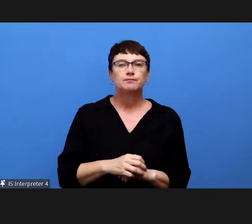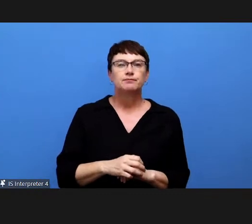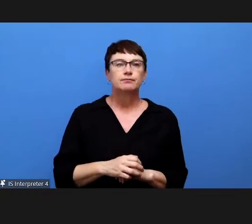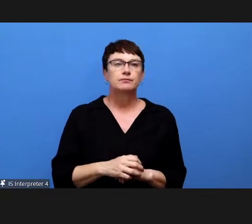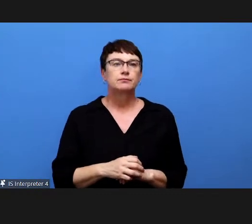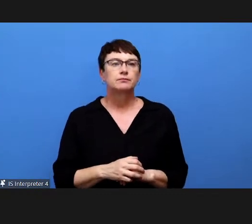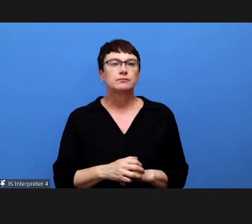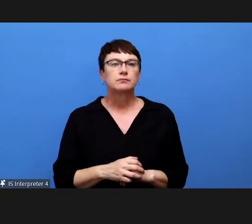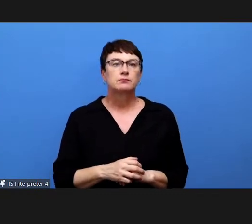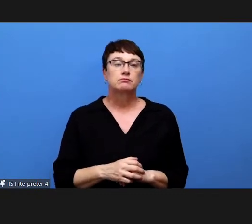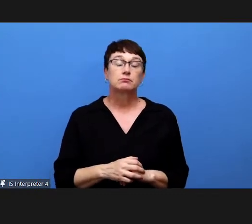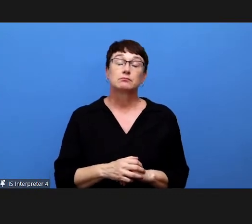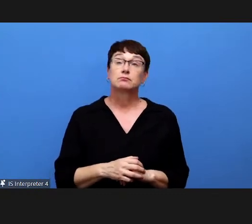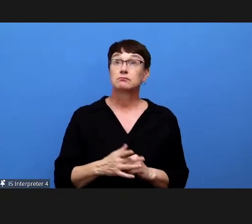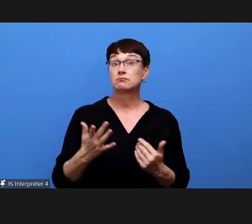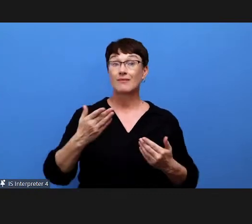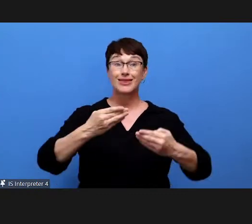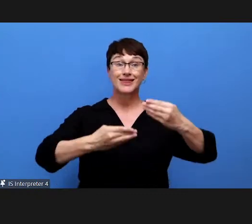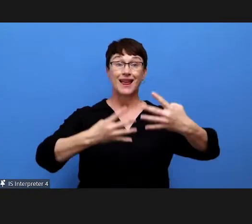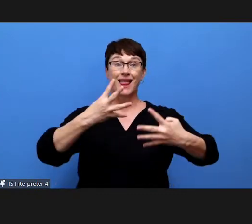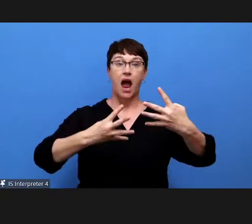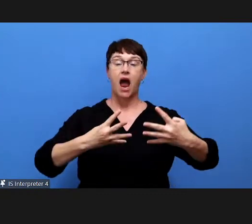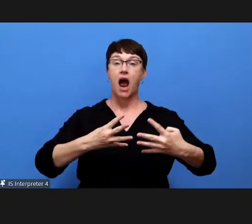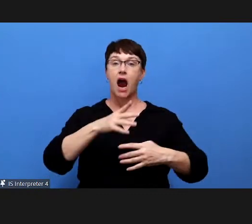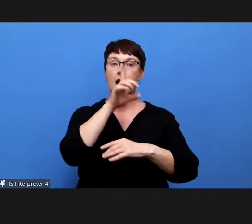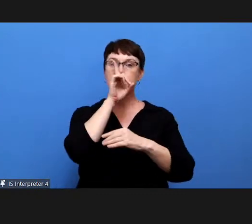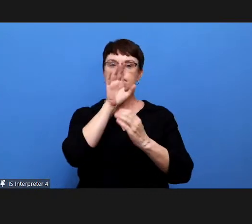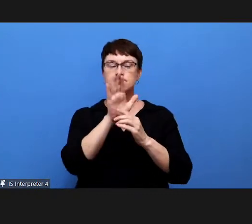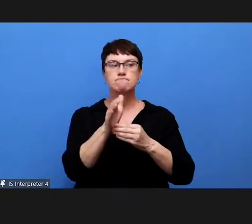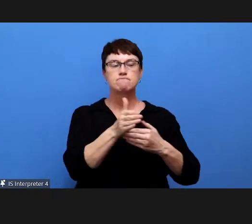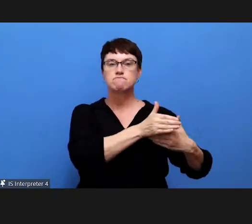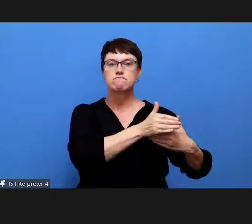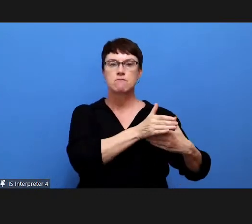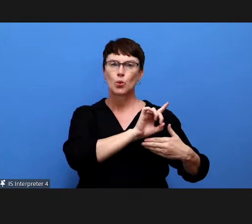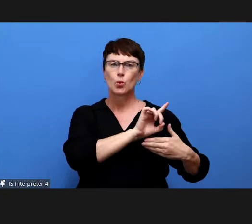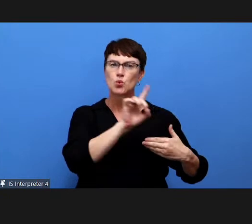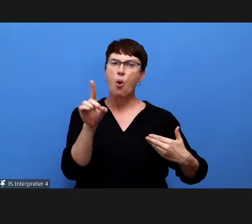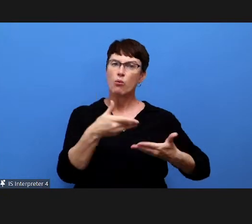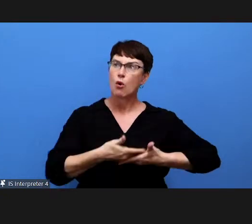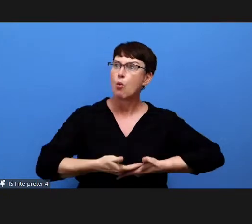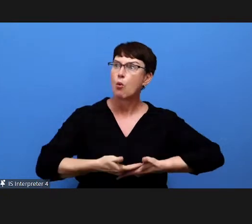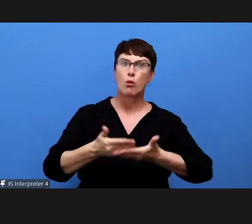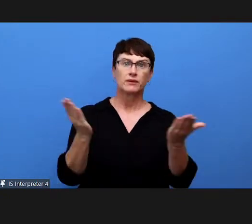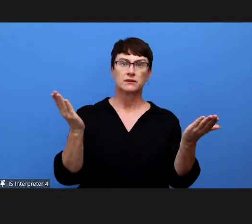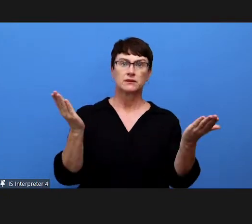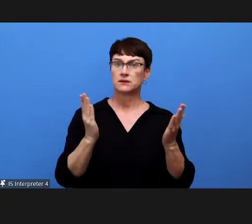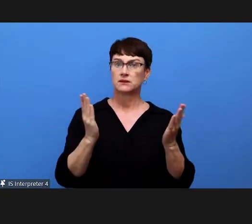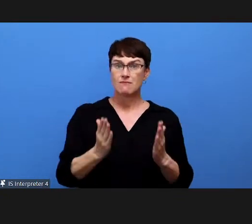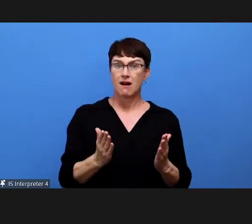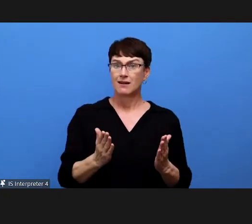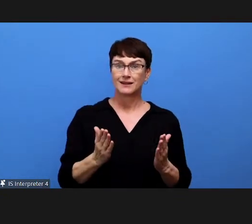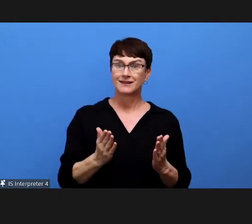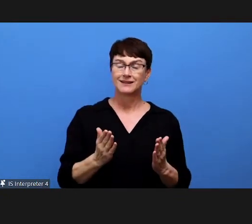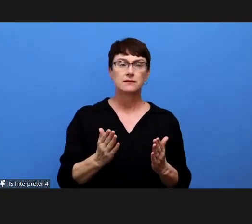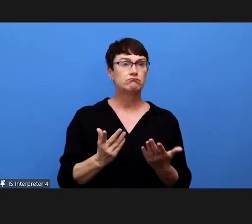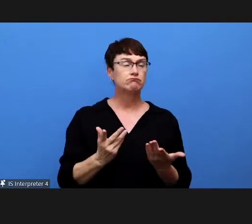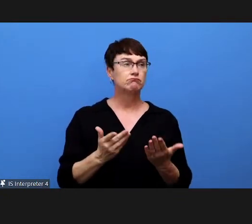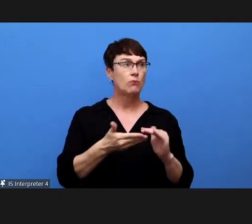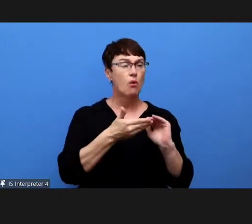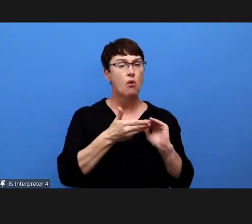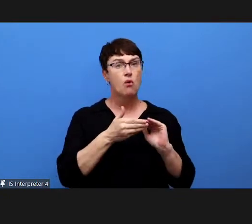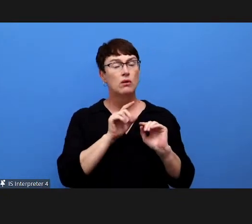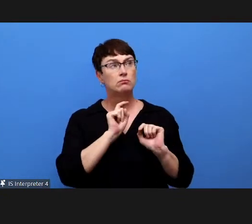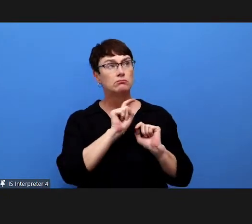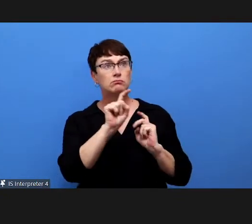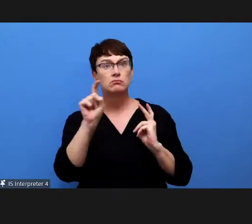all stakeholders should work toward making data available to the public in